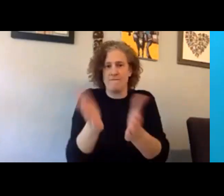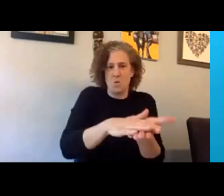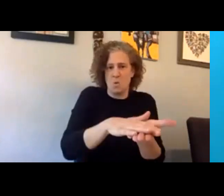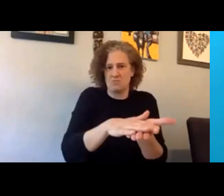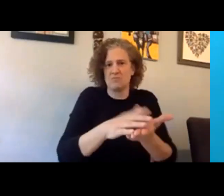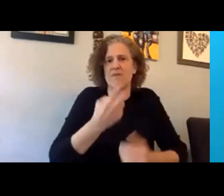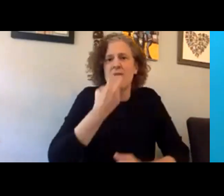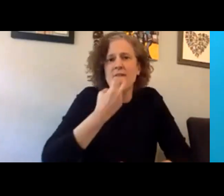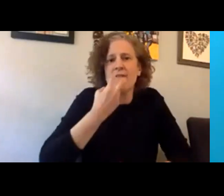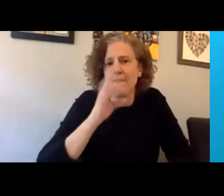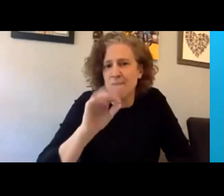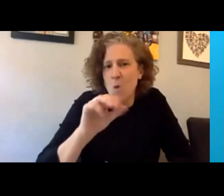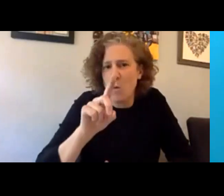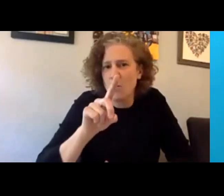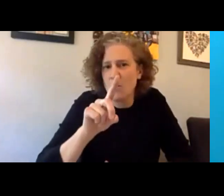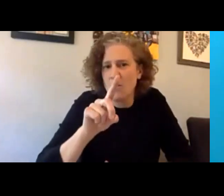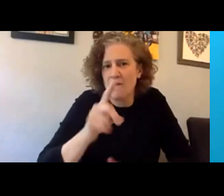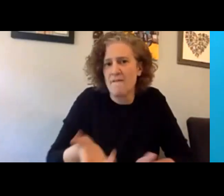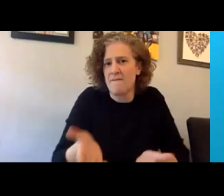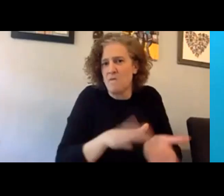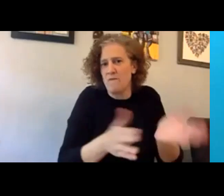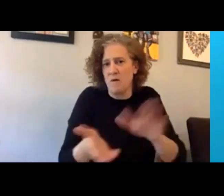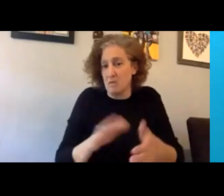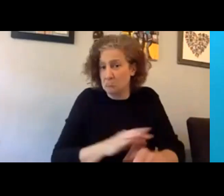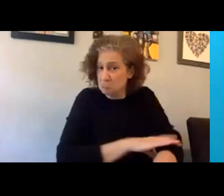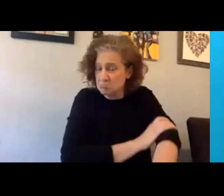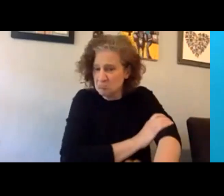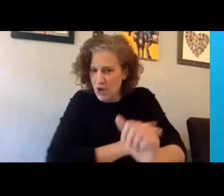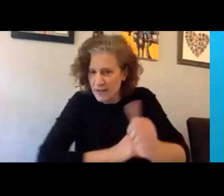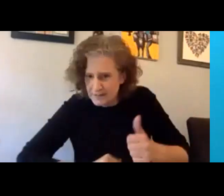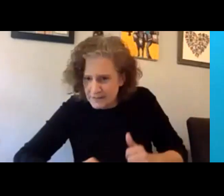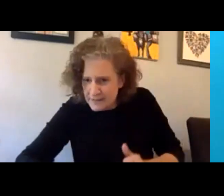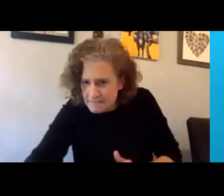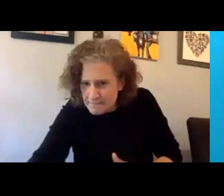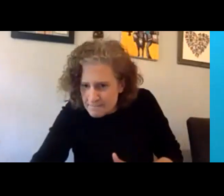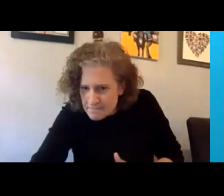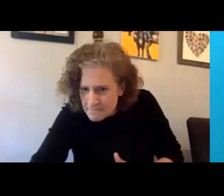or fold, either way. And you can mouth the word fold.